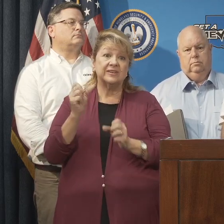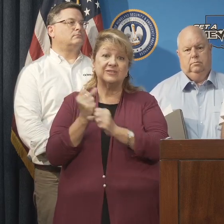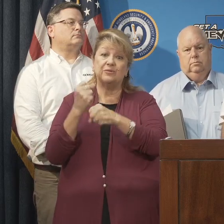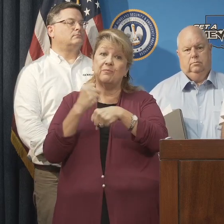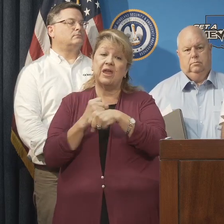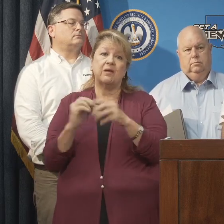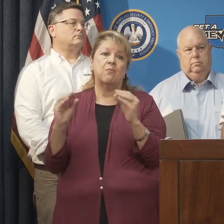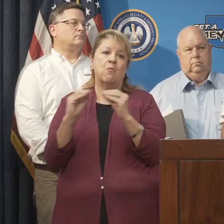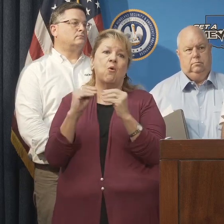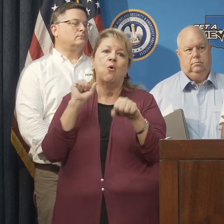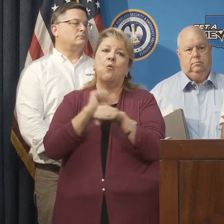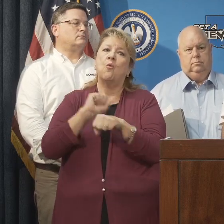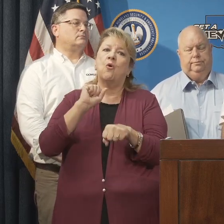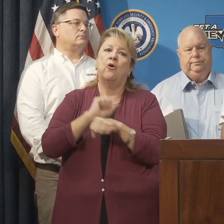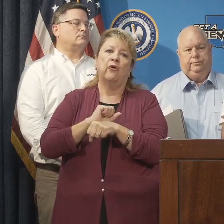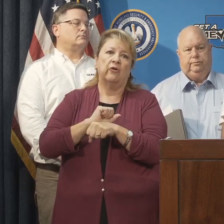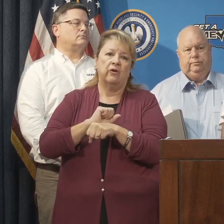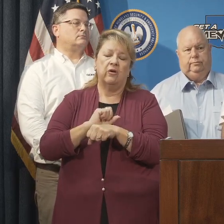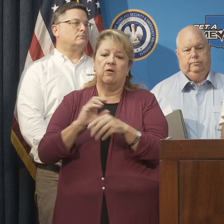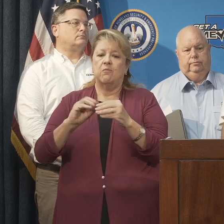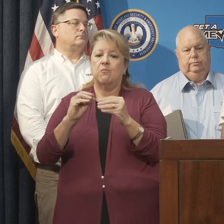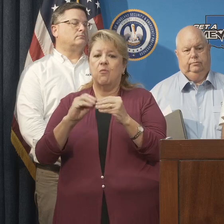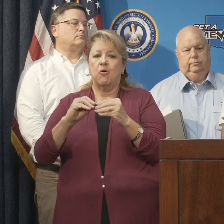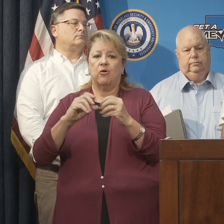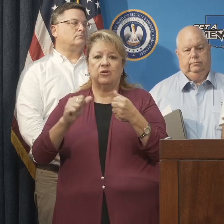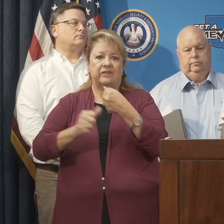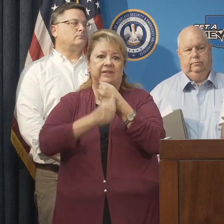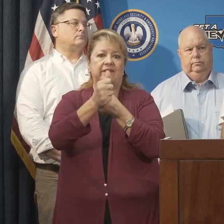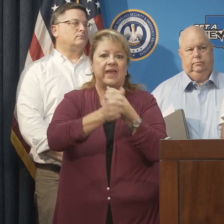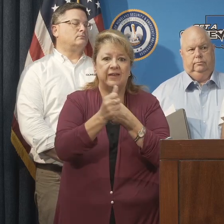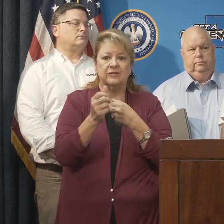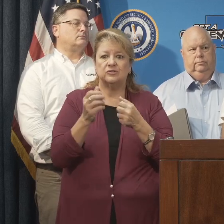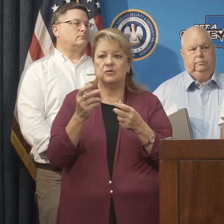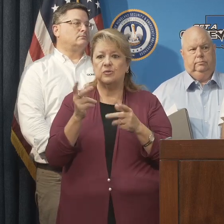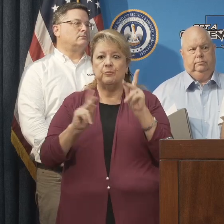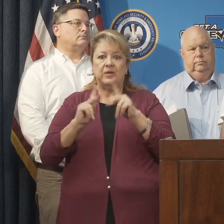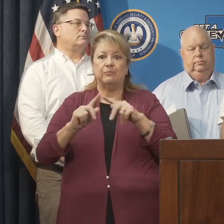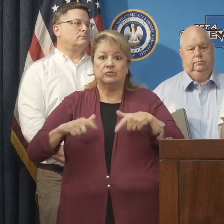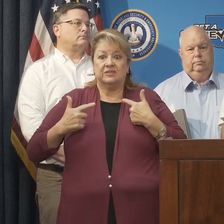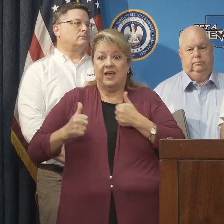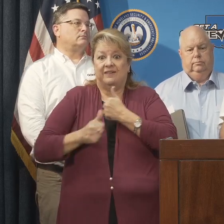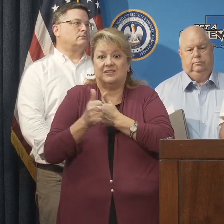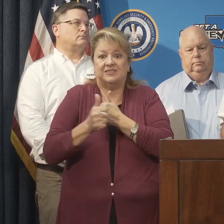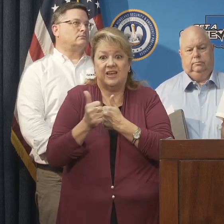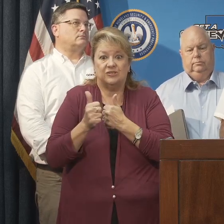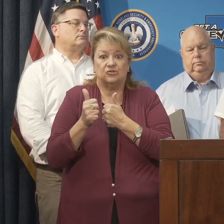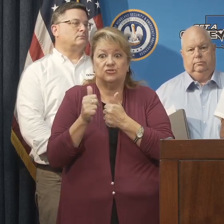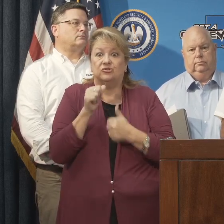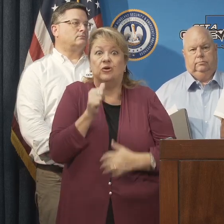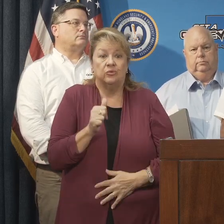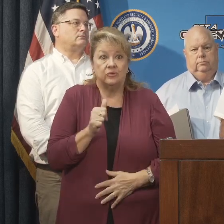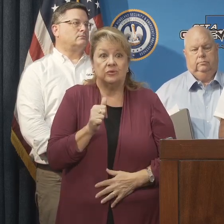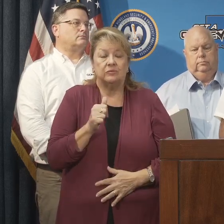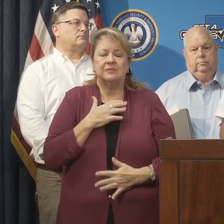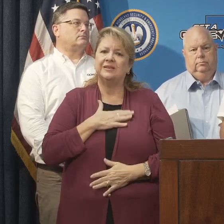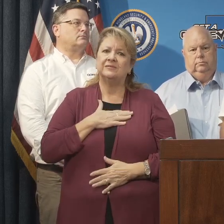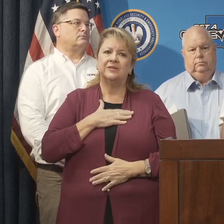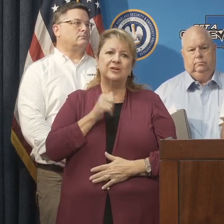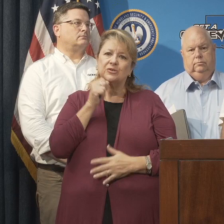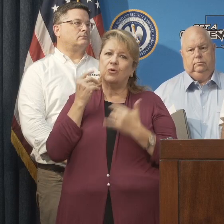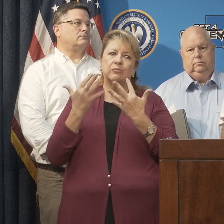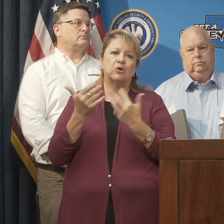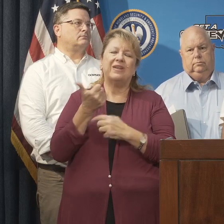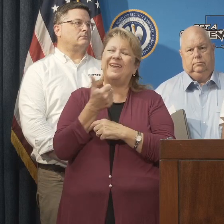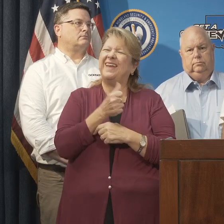for ourselves and put more property and, more importantly, more lives at danger. So please, don't burn